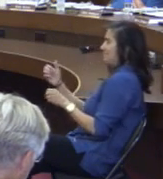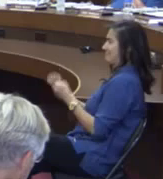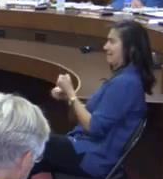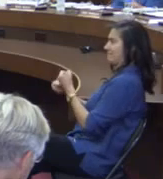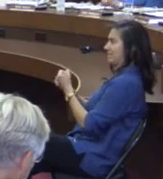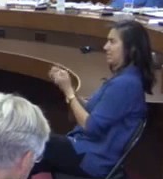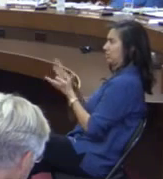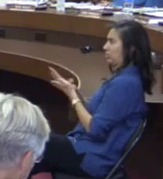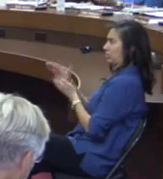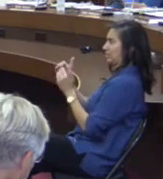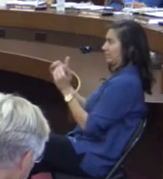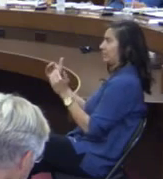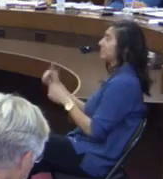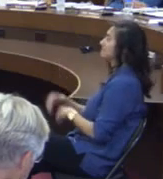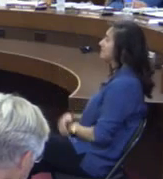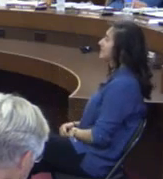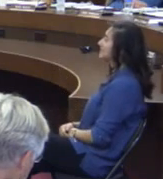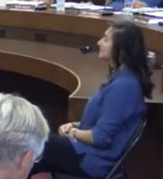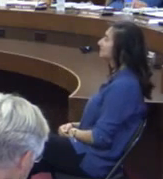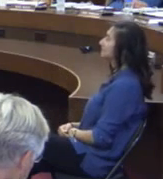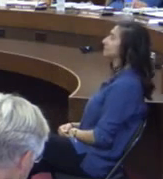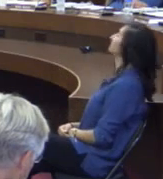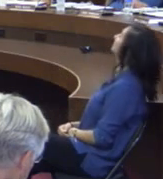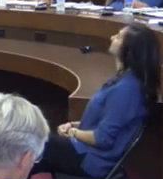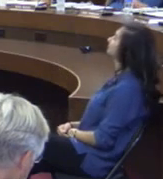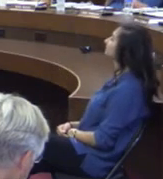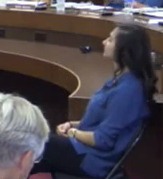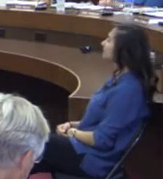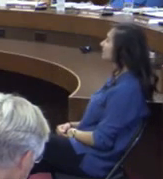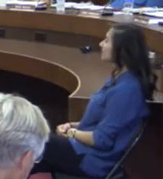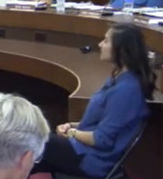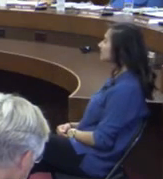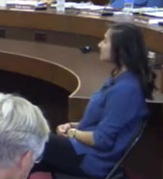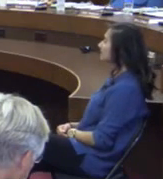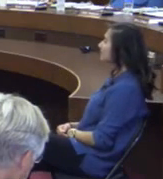thank you very much. Thank you.